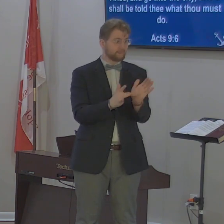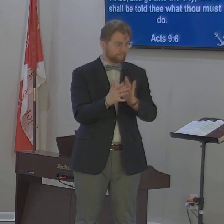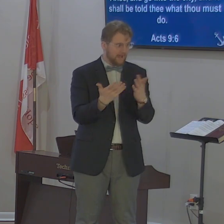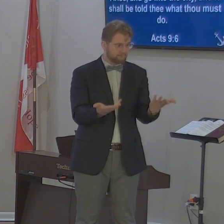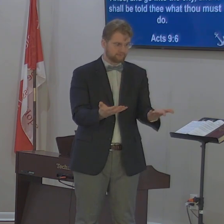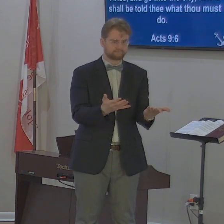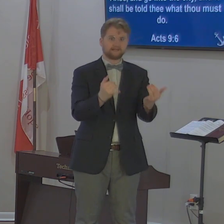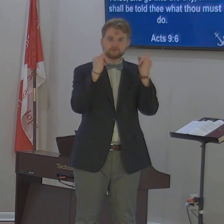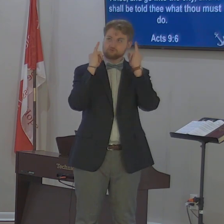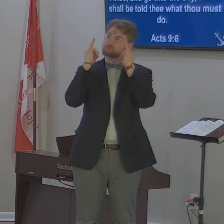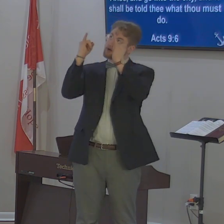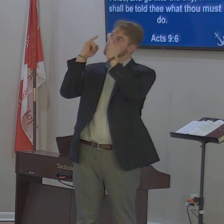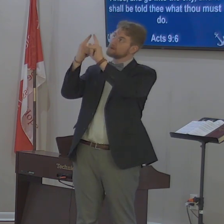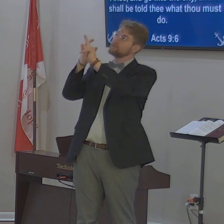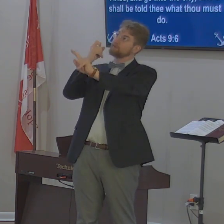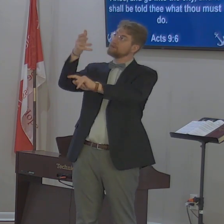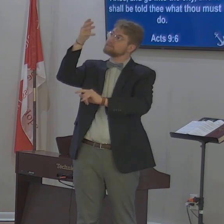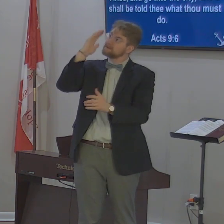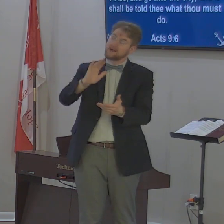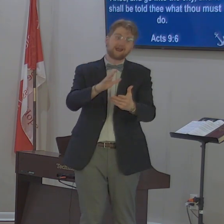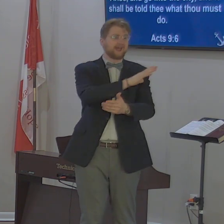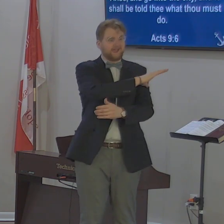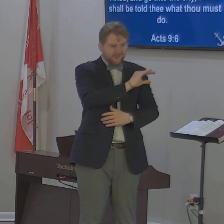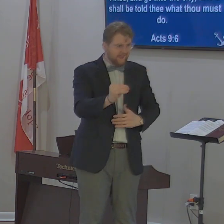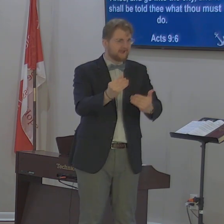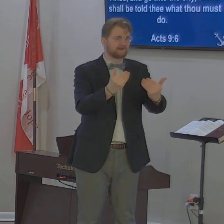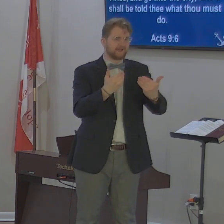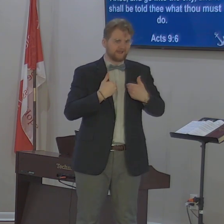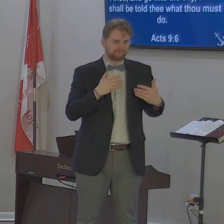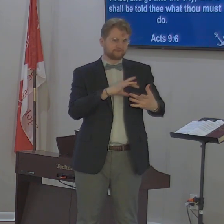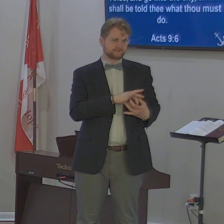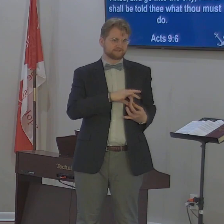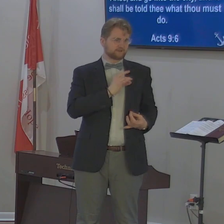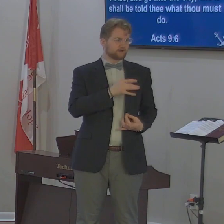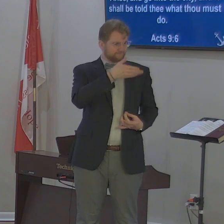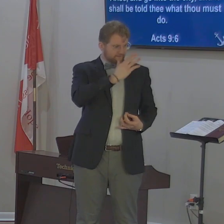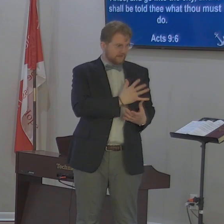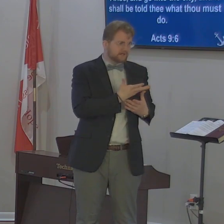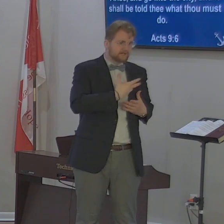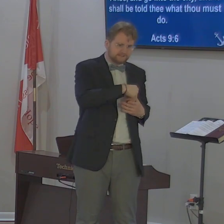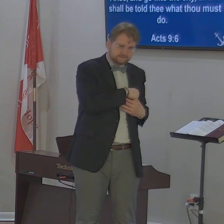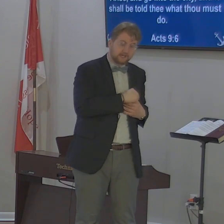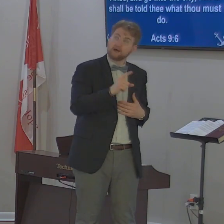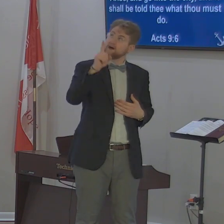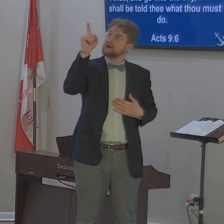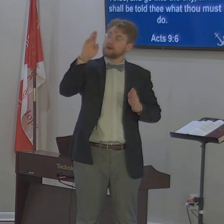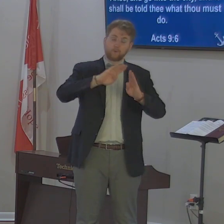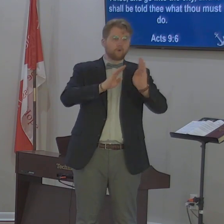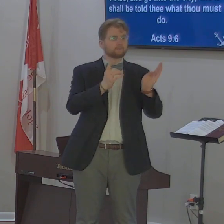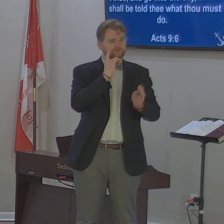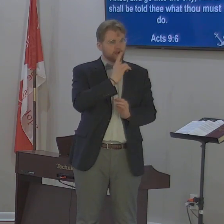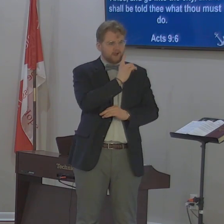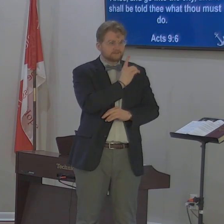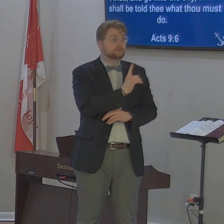Word of God along with the Spirit of God. In Corinthians, you'll find that he opens our eyes to that truth.